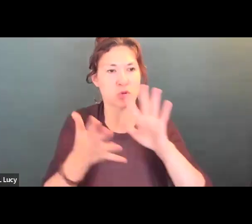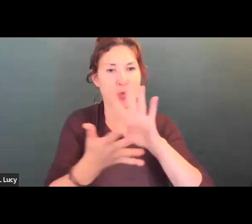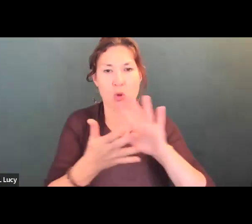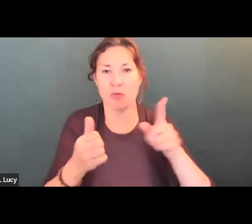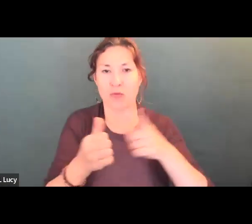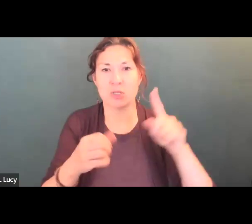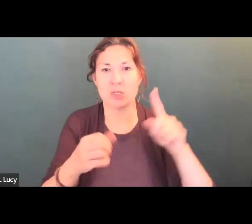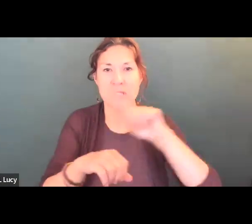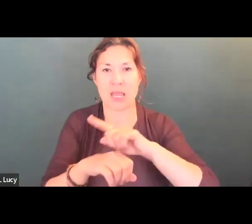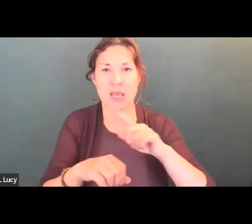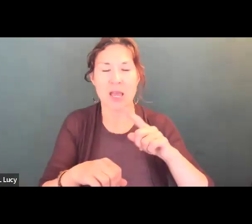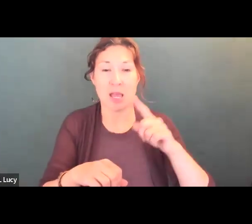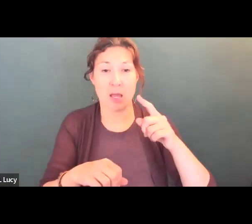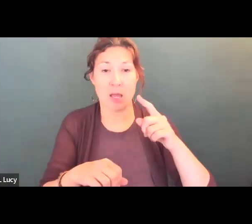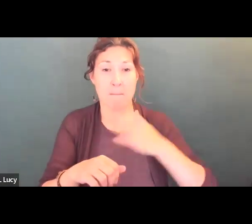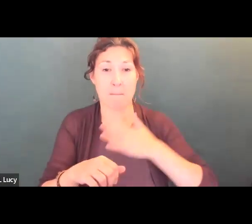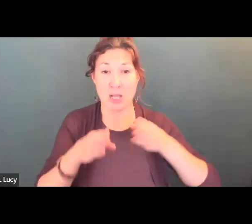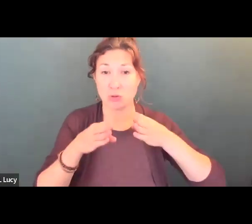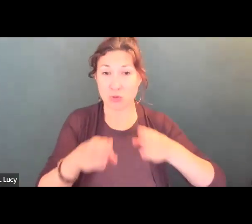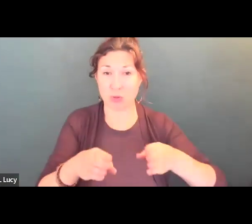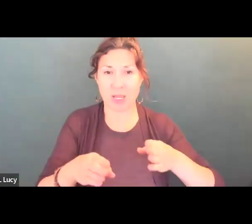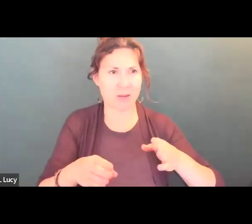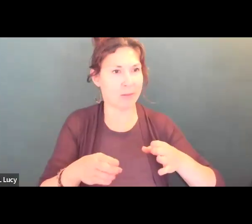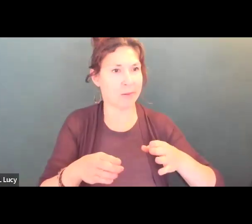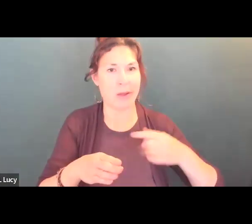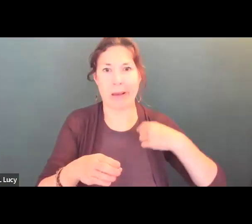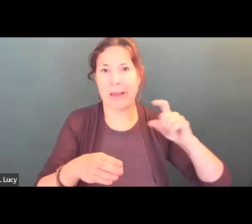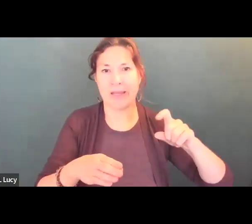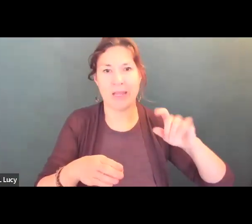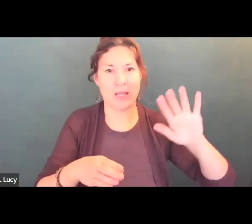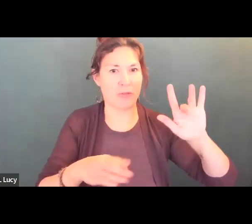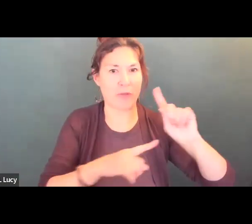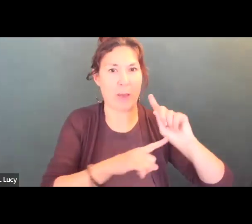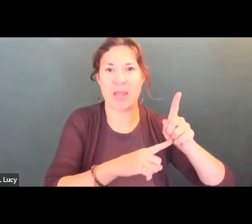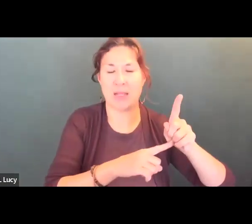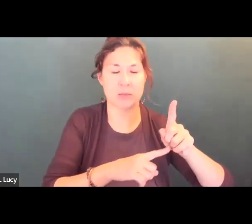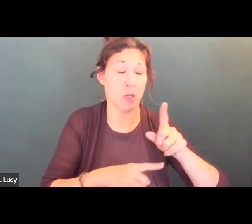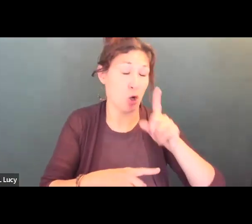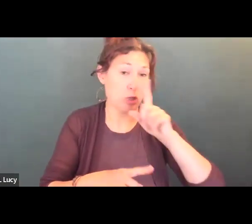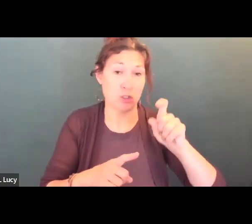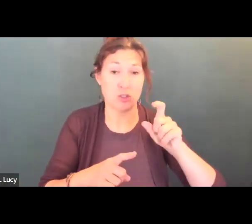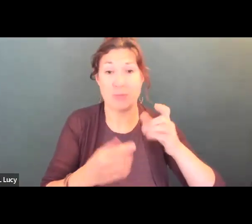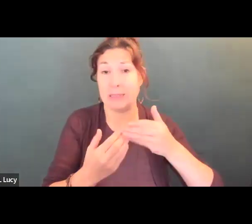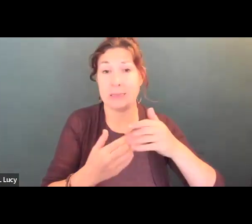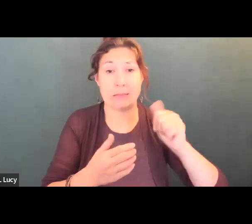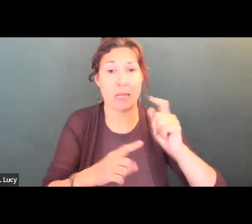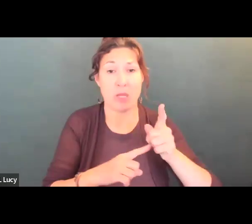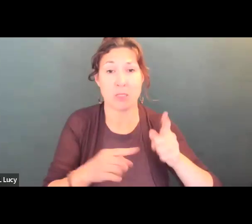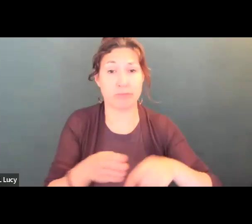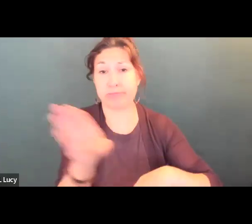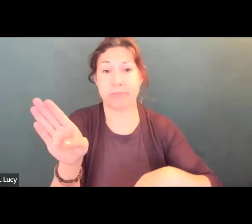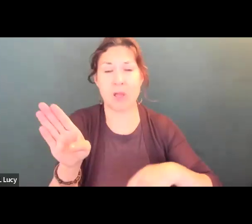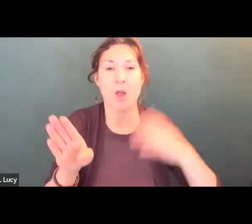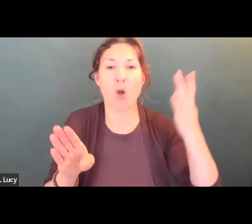of my street to someplace that I should have been able to get in 10 minutes and couldn't get there because it was trash